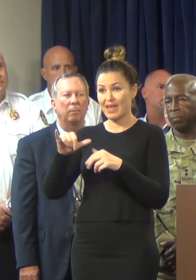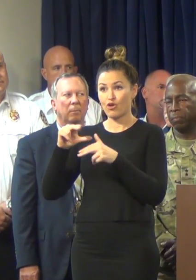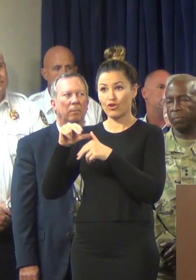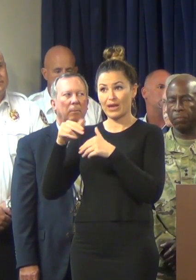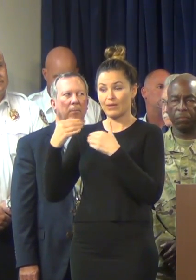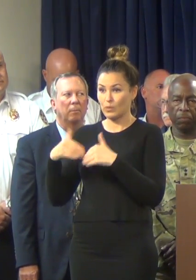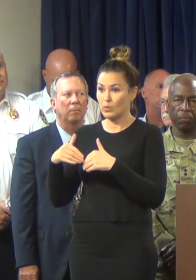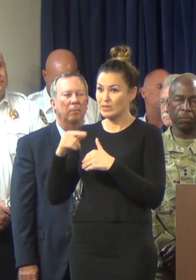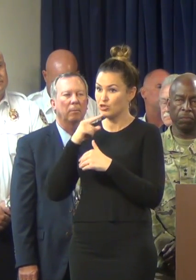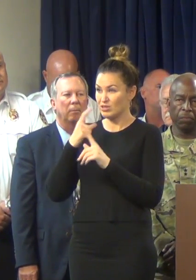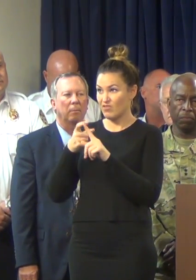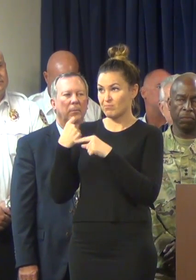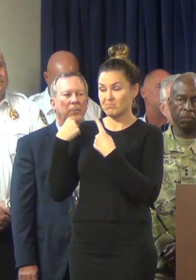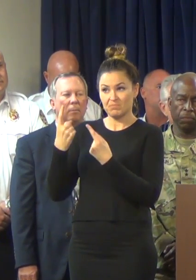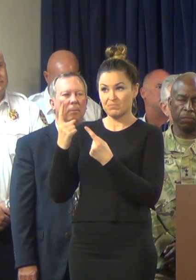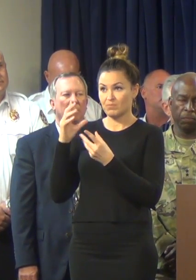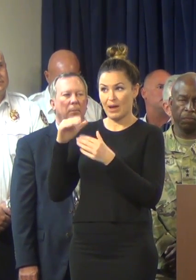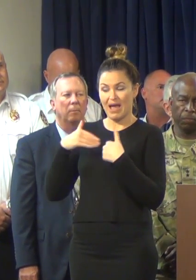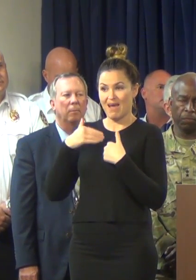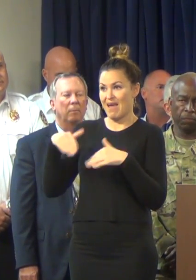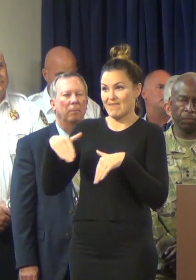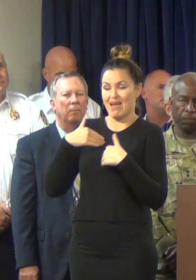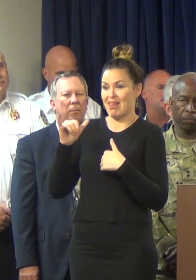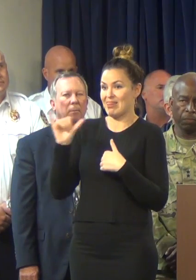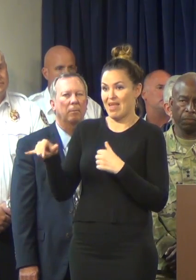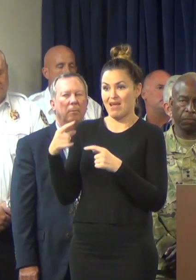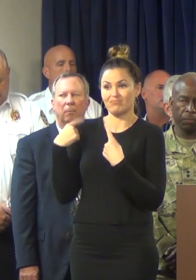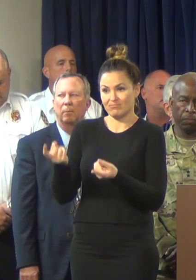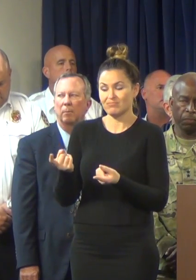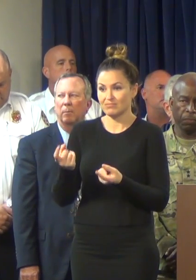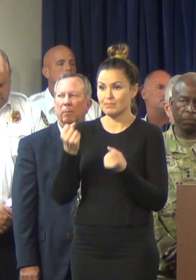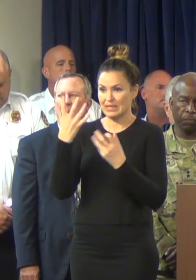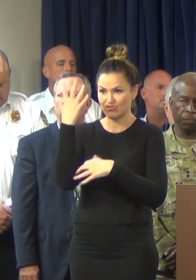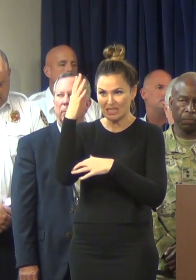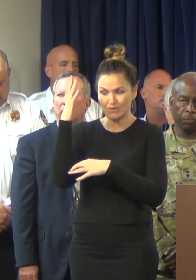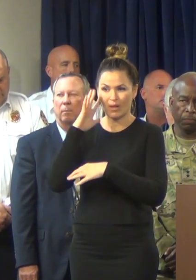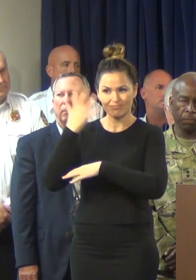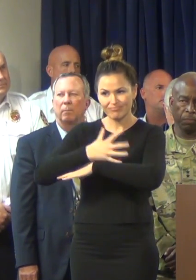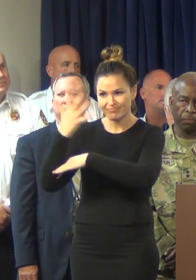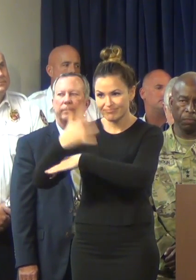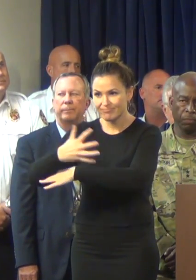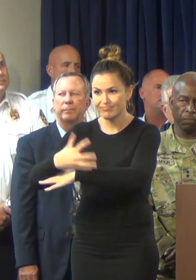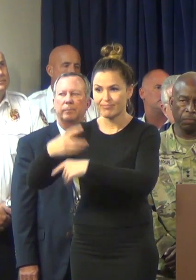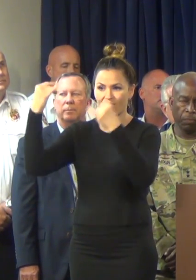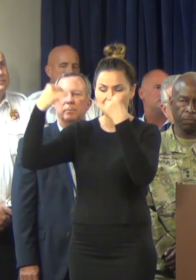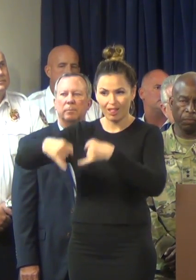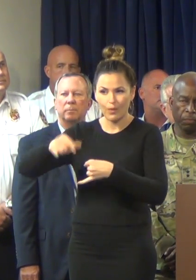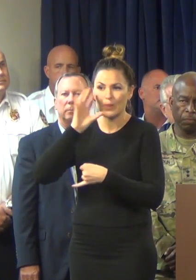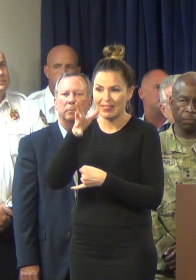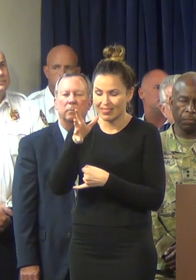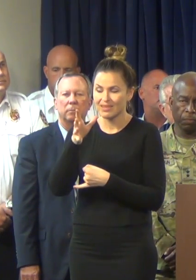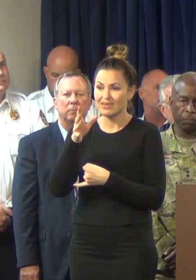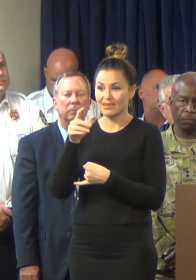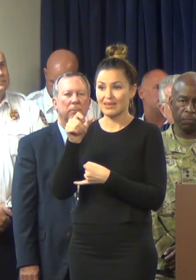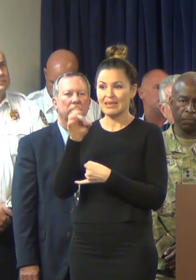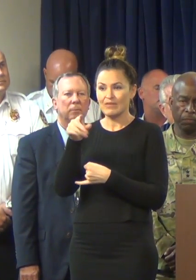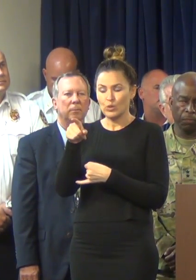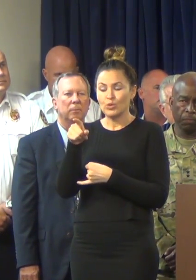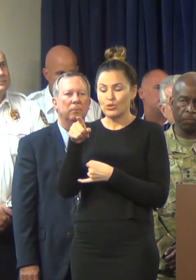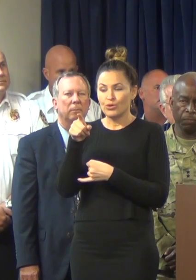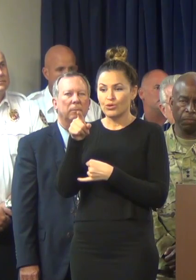and so you're going to have. There's a lot of there's a lot of trees that are going to be down. It's going to put down a lot of power lines. I mean, if you go